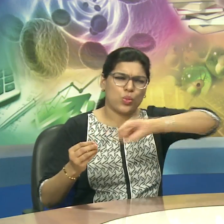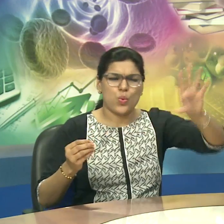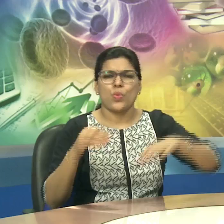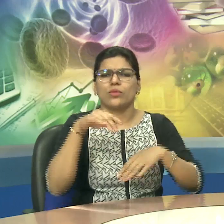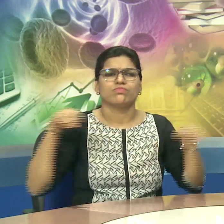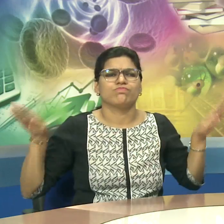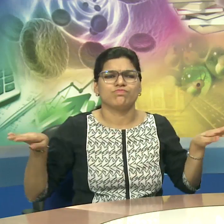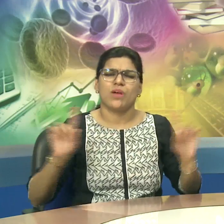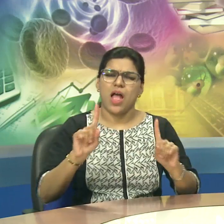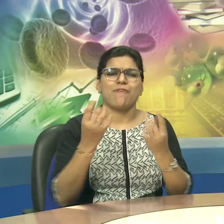these birds are